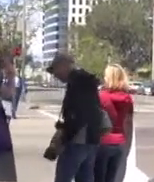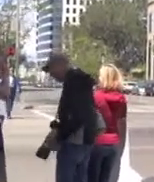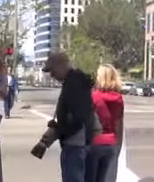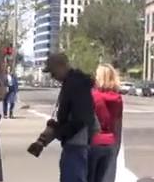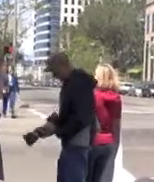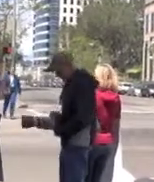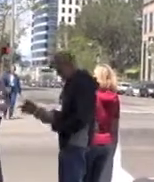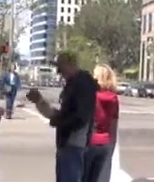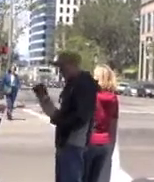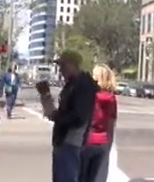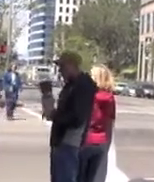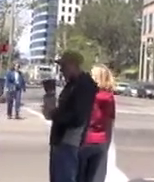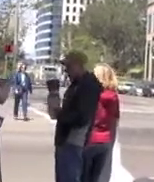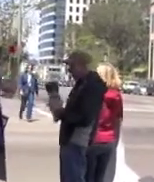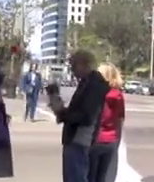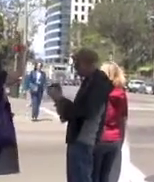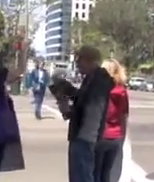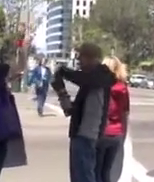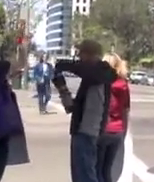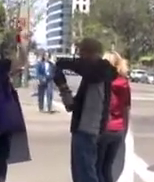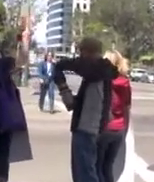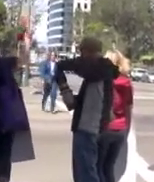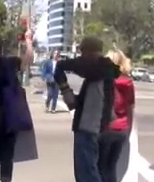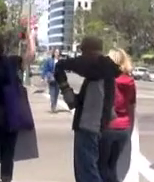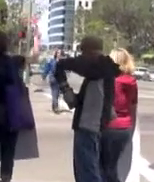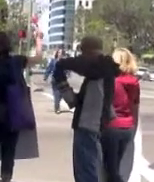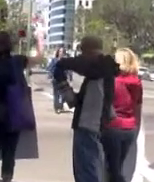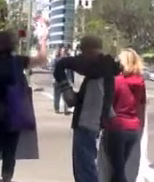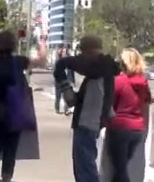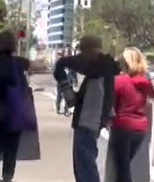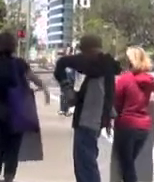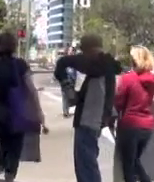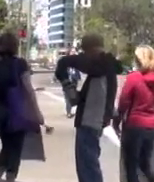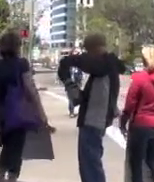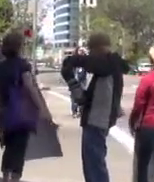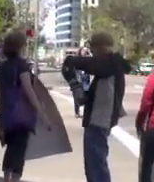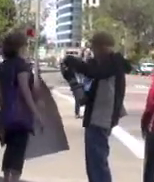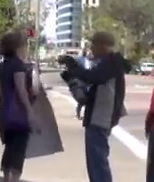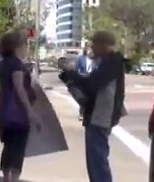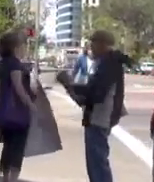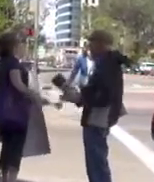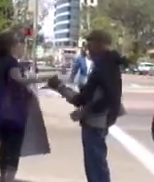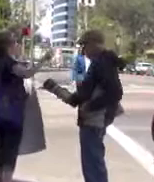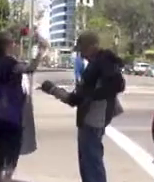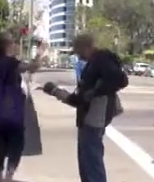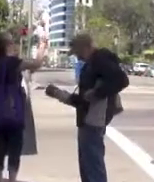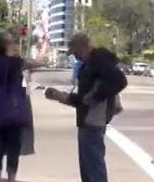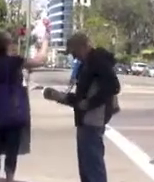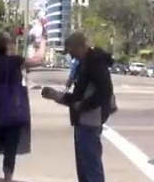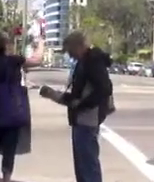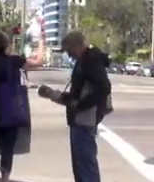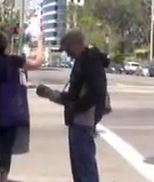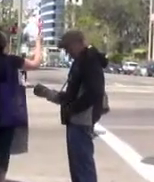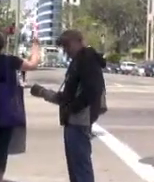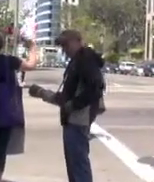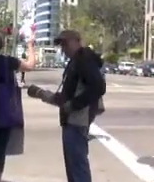sign language work that they are supposed to be doing if their hands are hurting. And is this introduction of